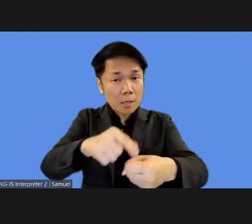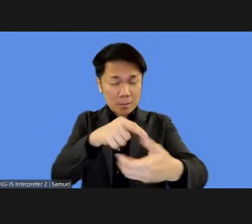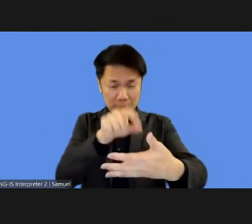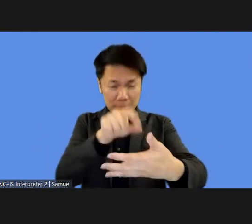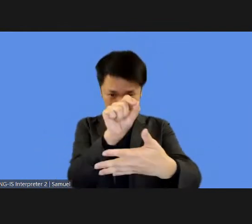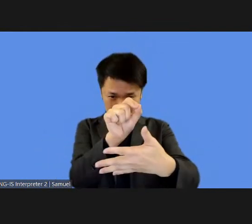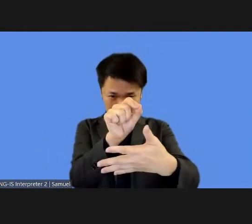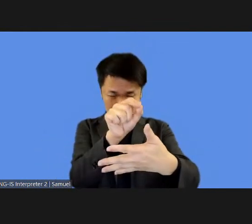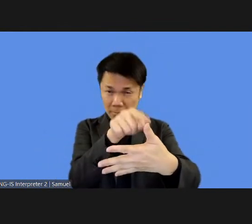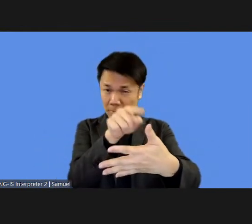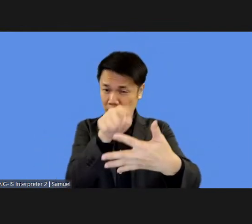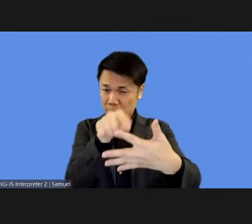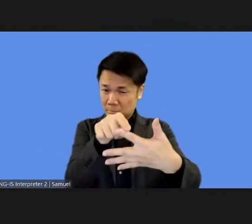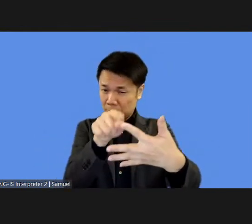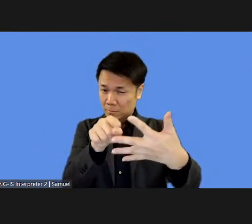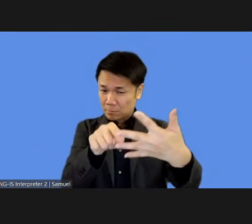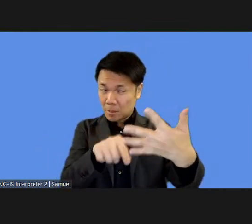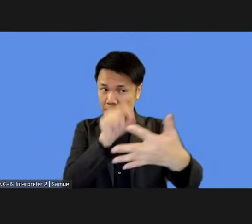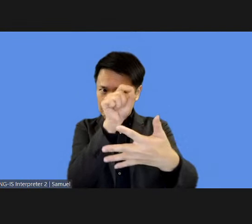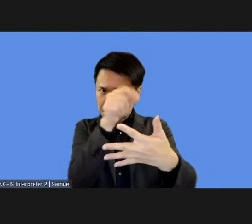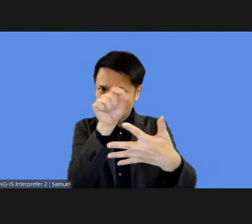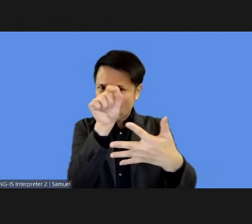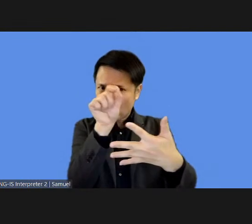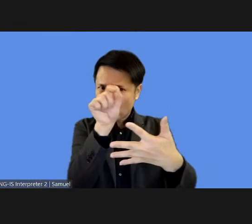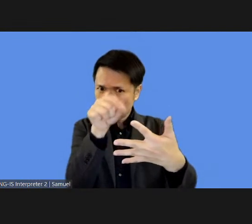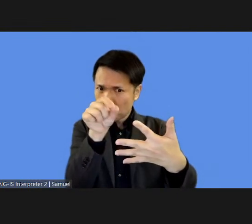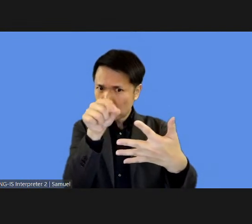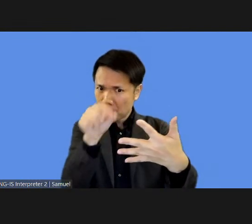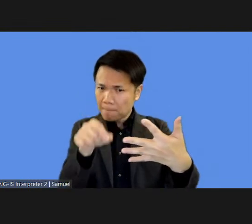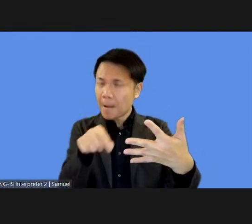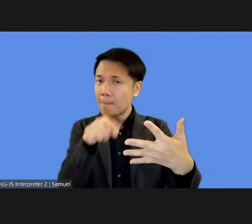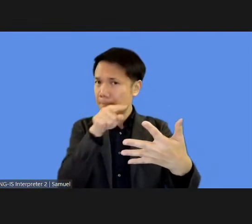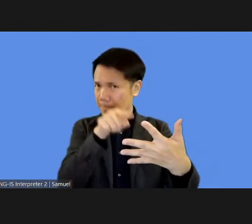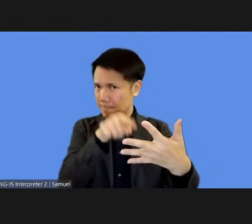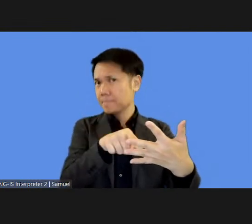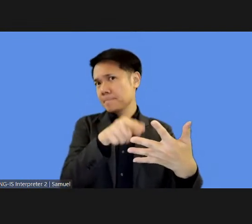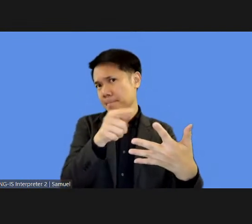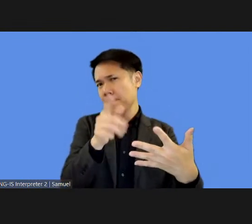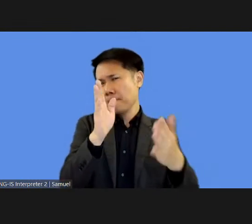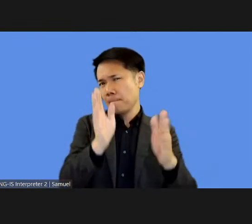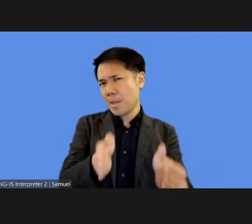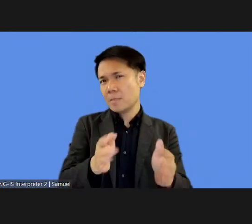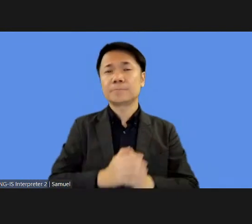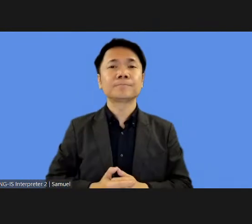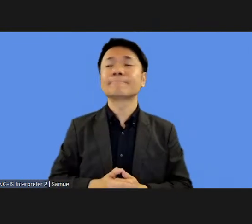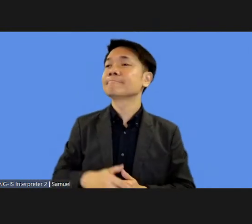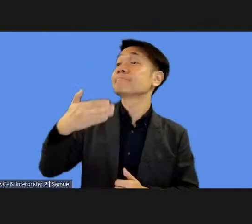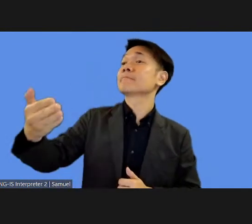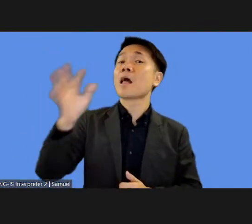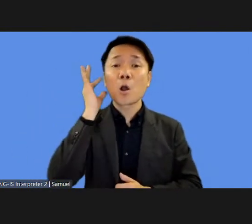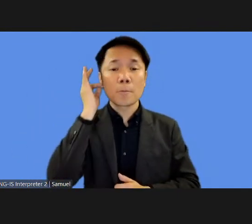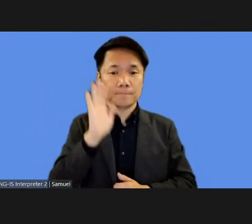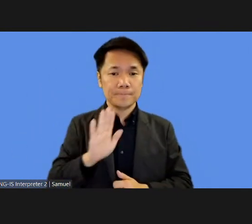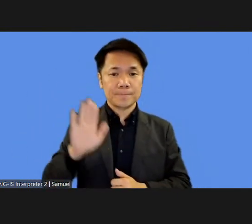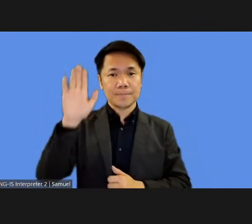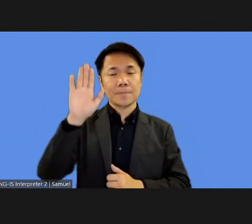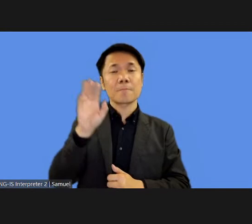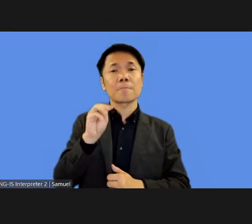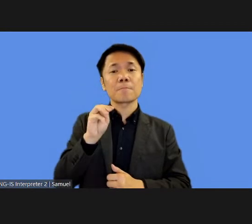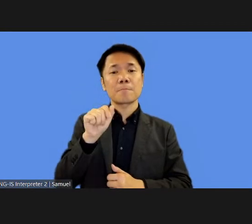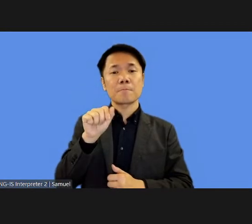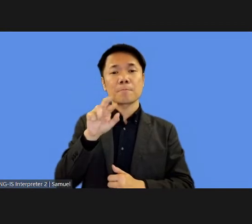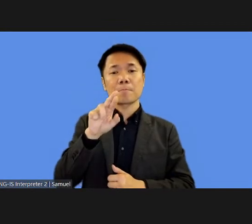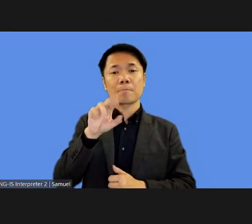there. Yes. Hello, good afternoon, and thanks for the opportunity. My name is Maria Andrea Chasu, and I work with the Office of the